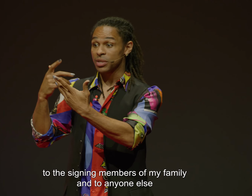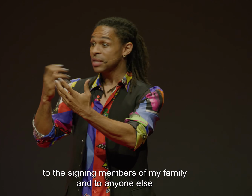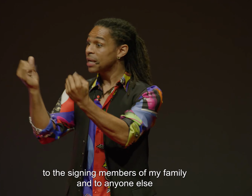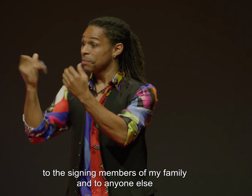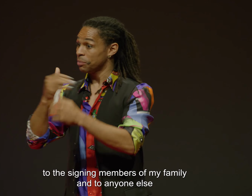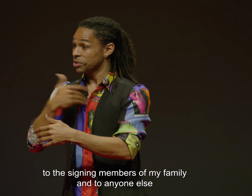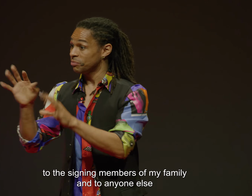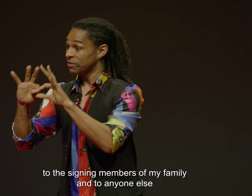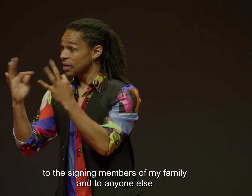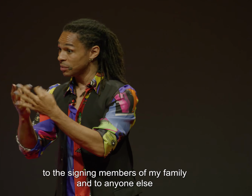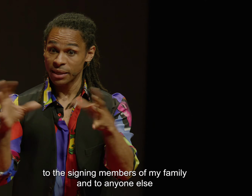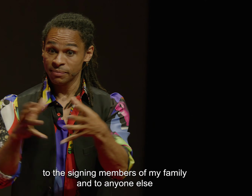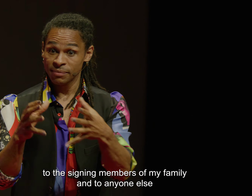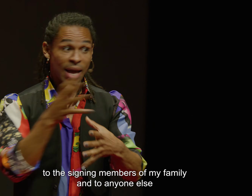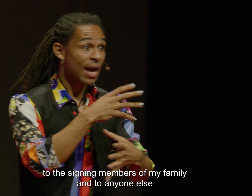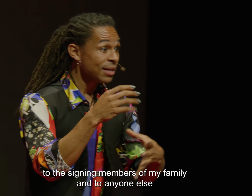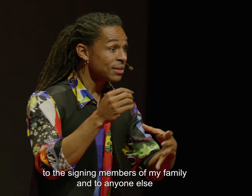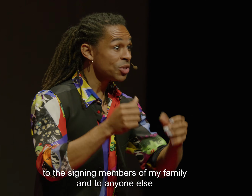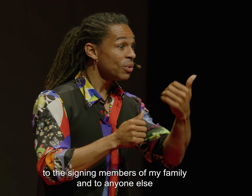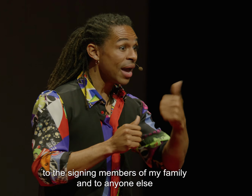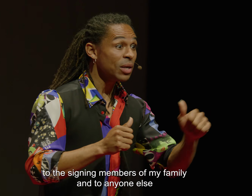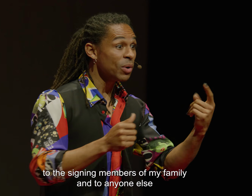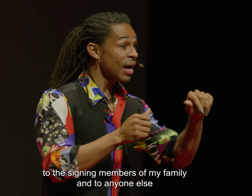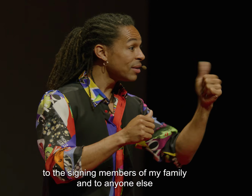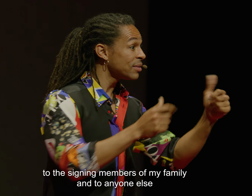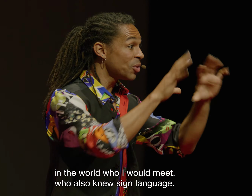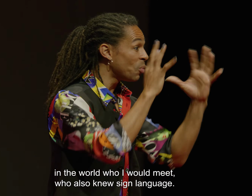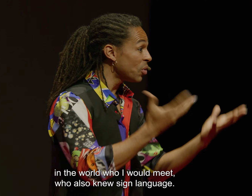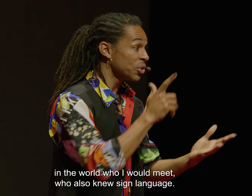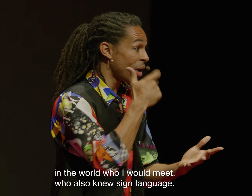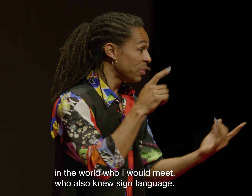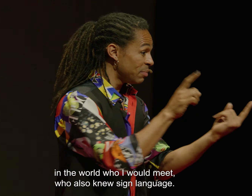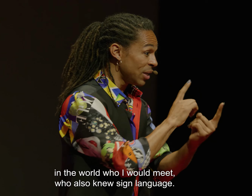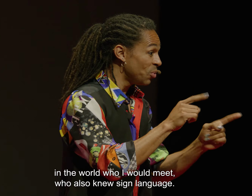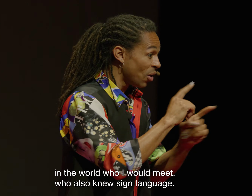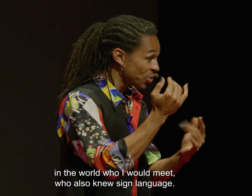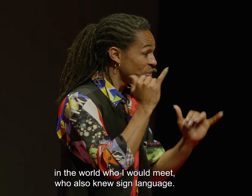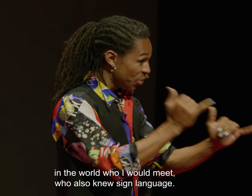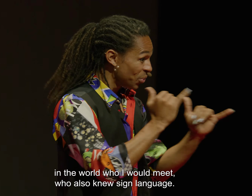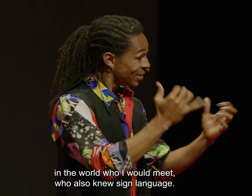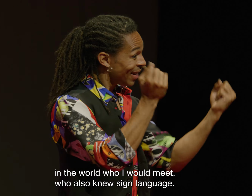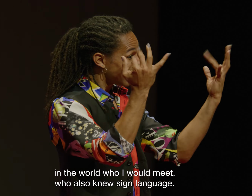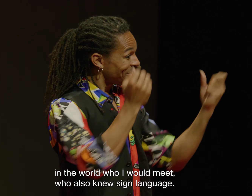the signing members of my family, and to anyone else in the world who I would meet who also knew sign